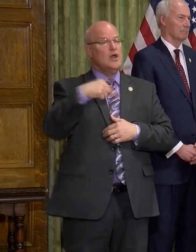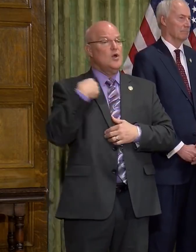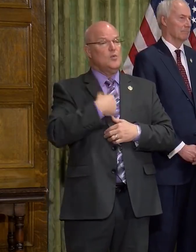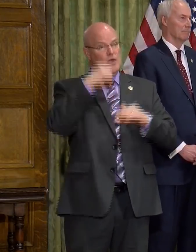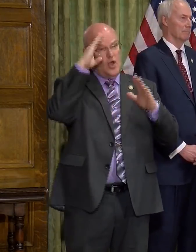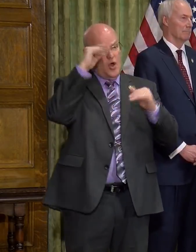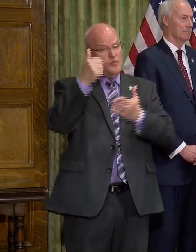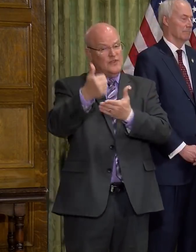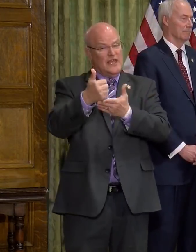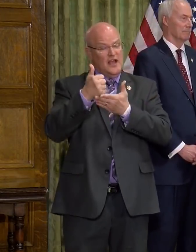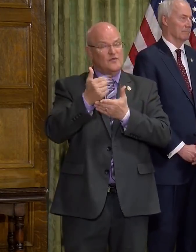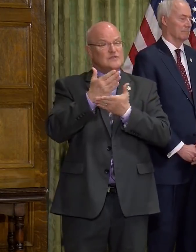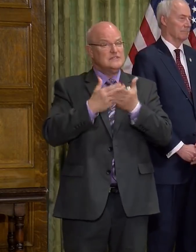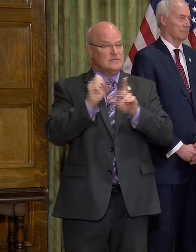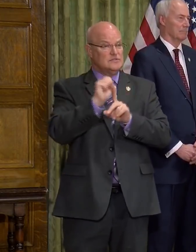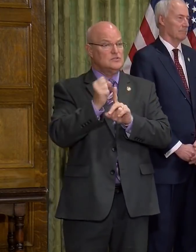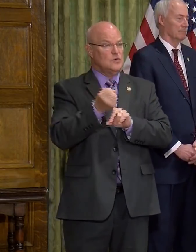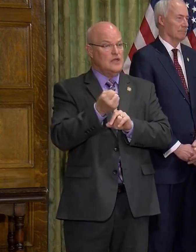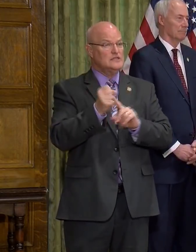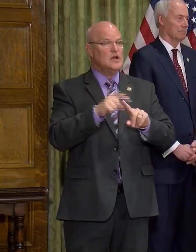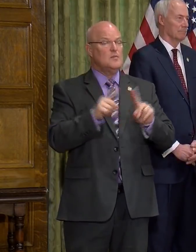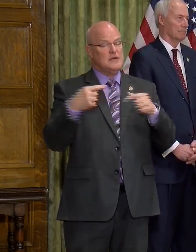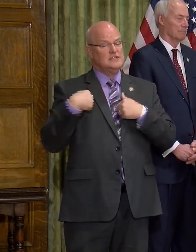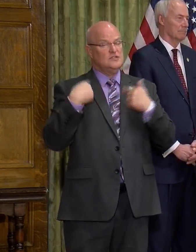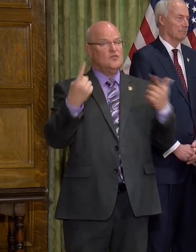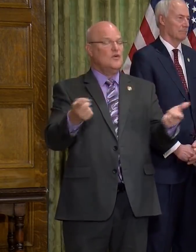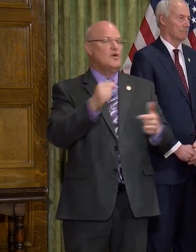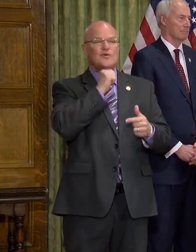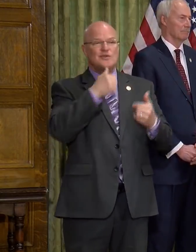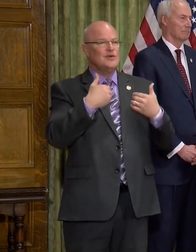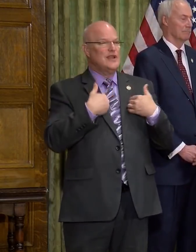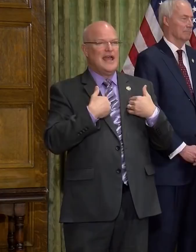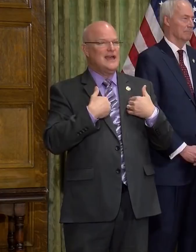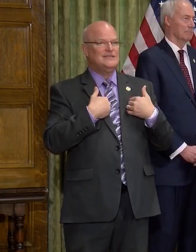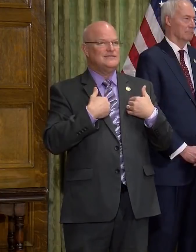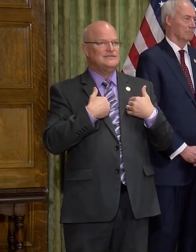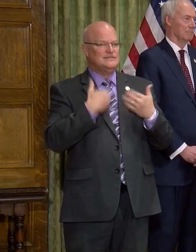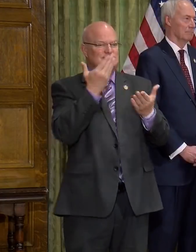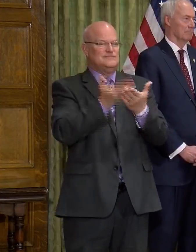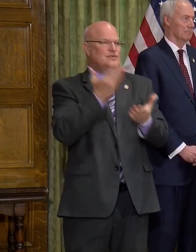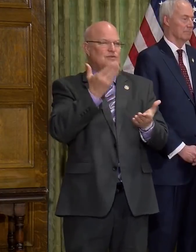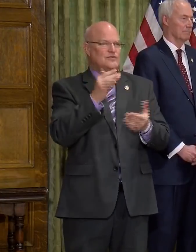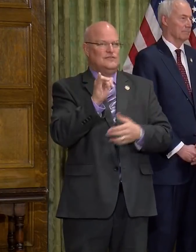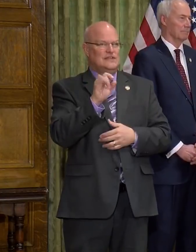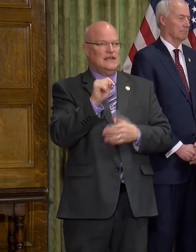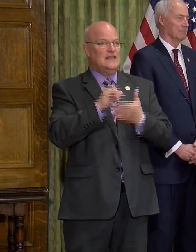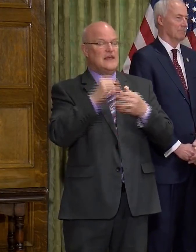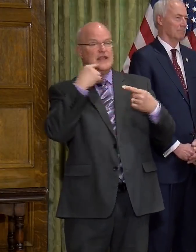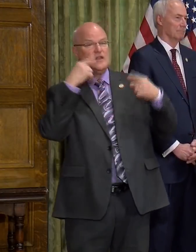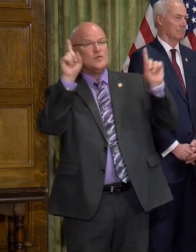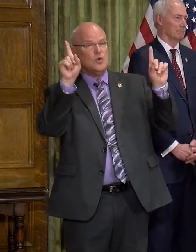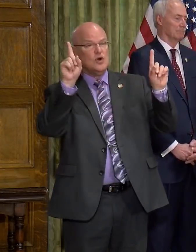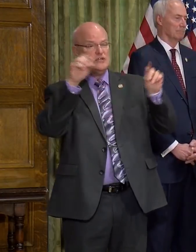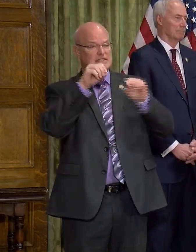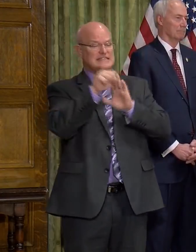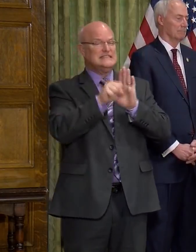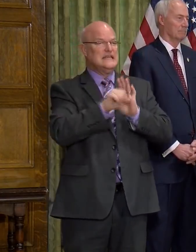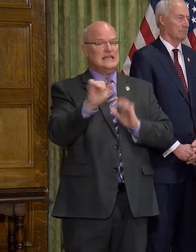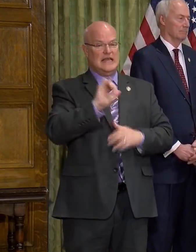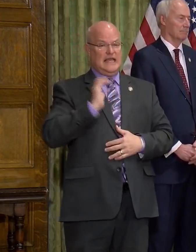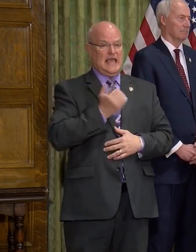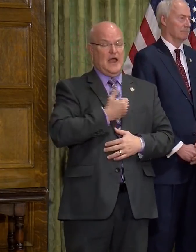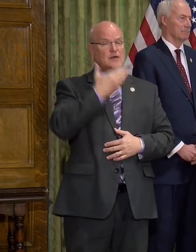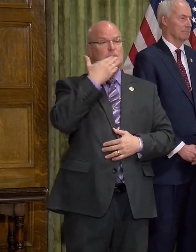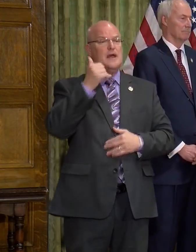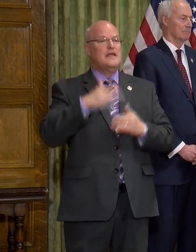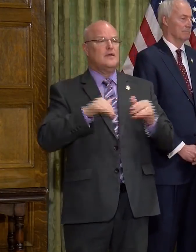they're helpful in some situations, but so far we don't have compelling evidence that it works in a state like ours better